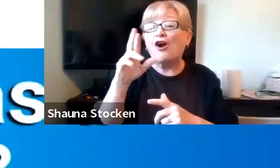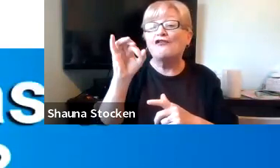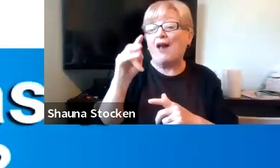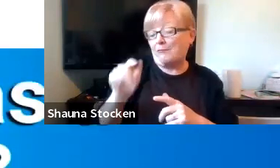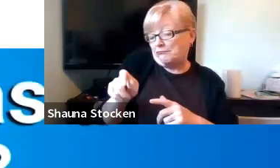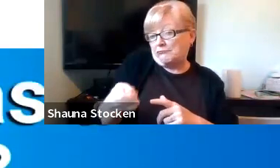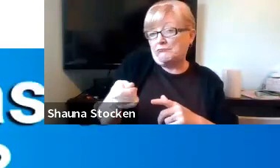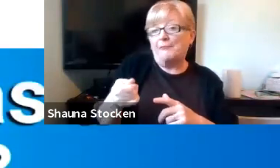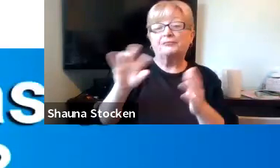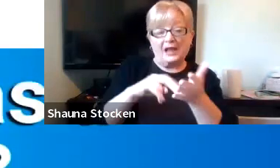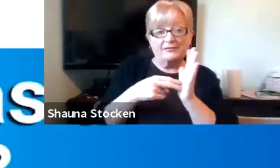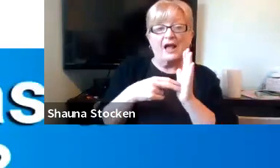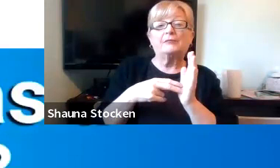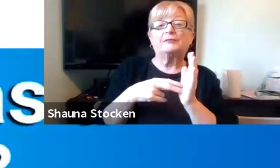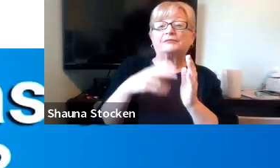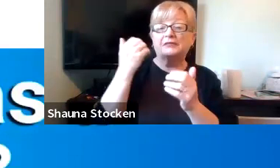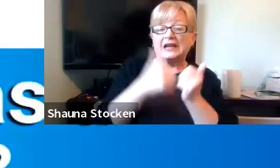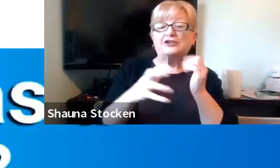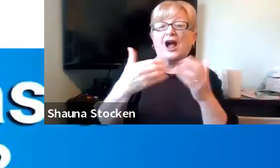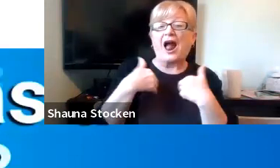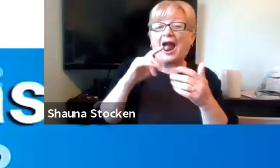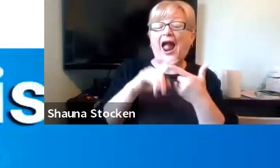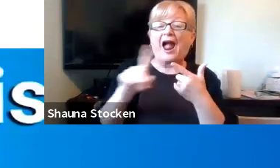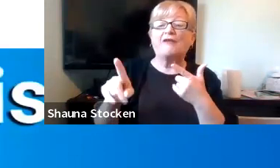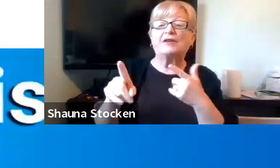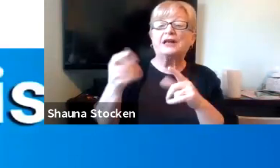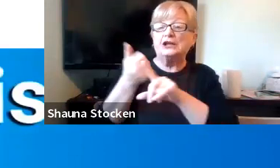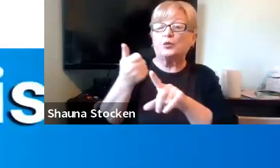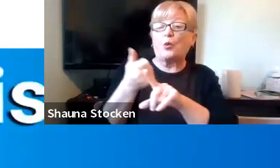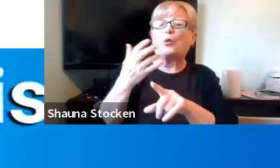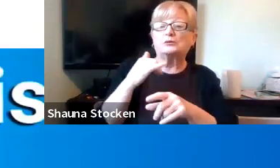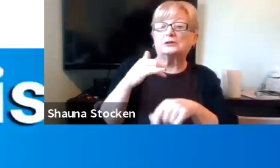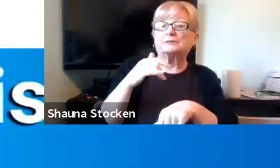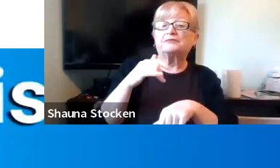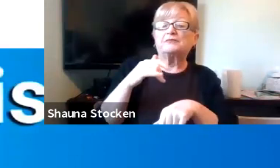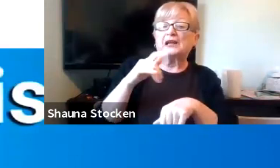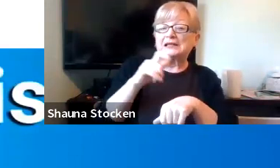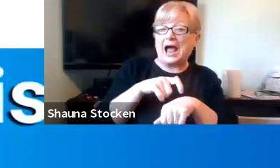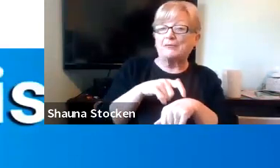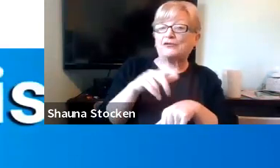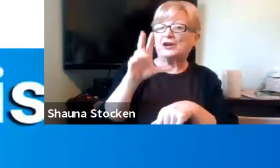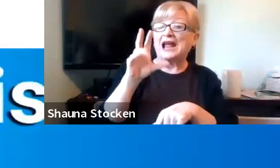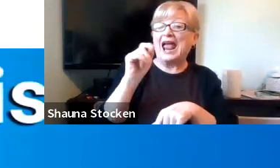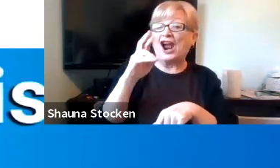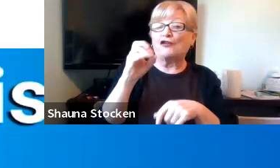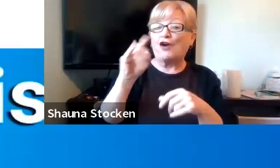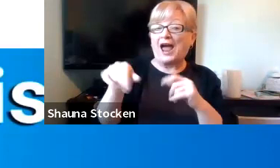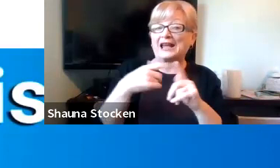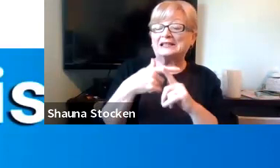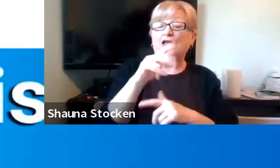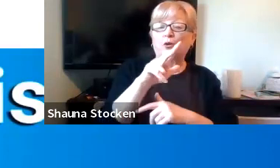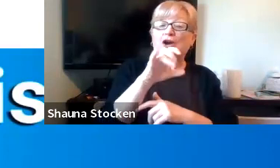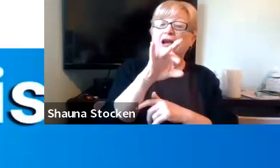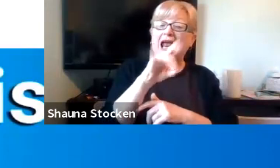cooking function has a default cooking temperature and default cooking time. The defaults for the air fry is 380 degrees at